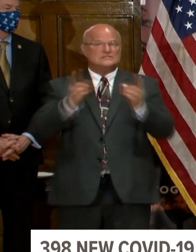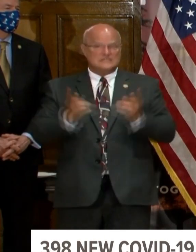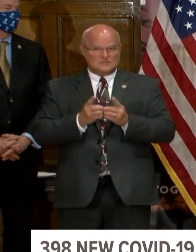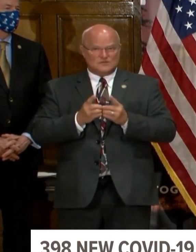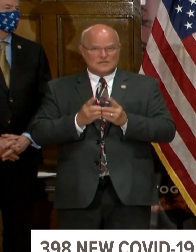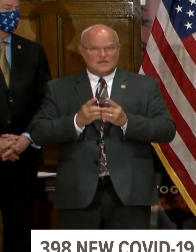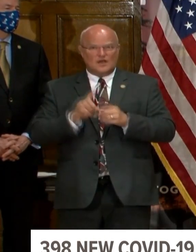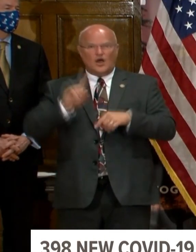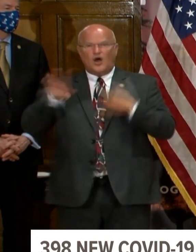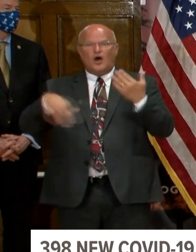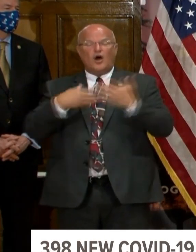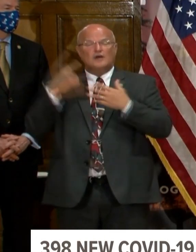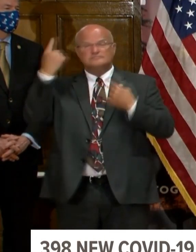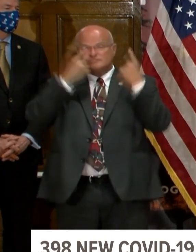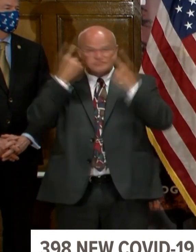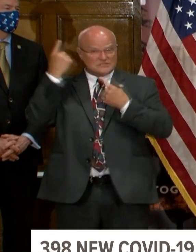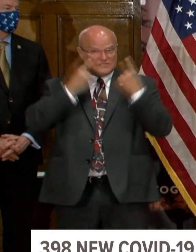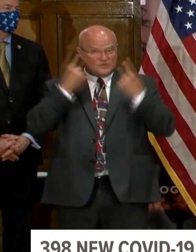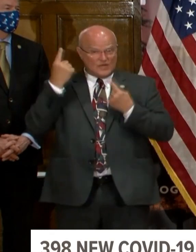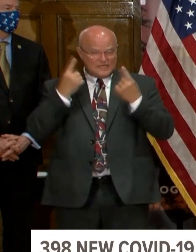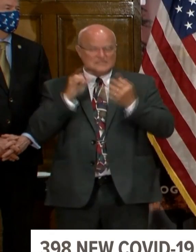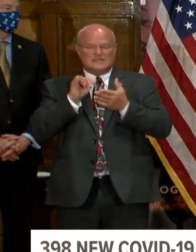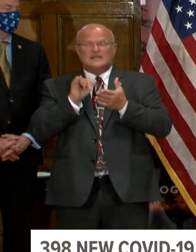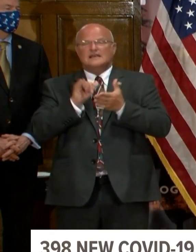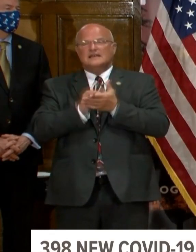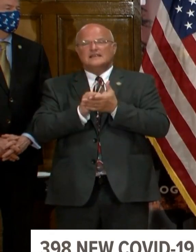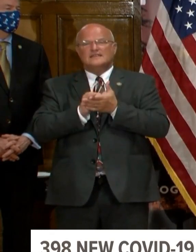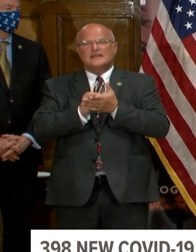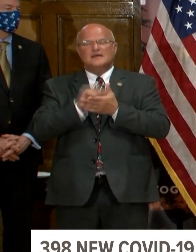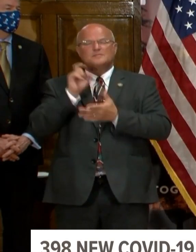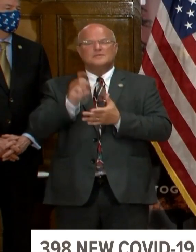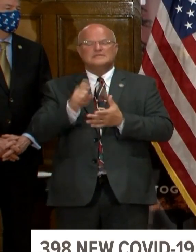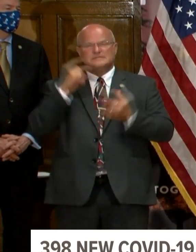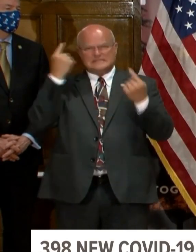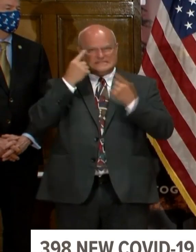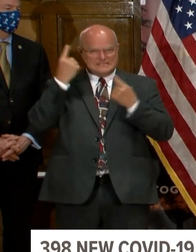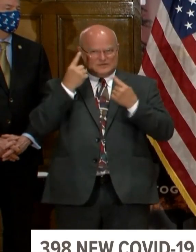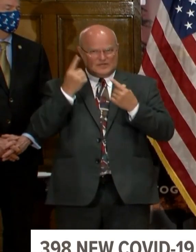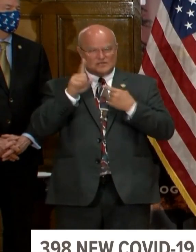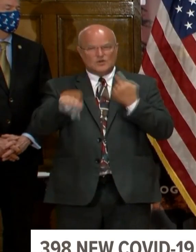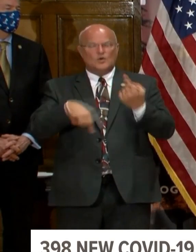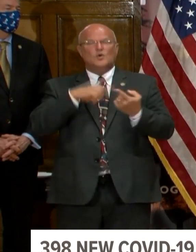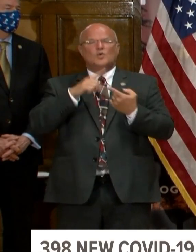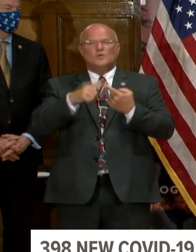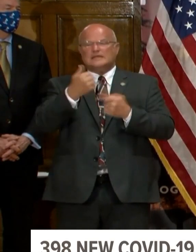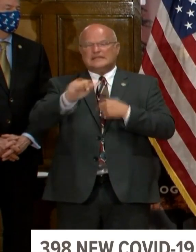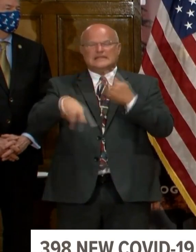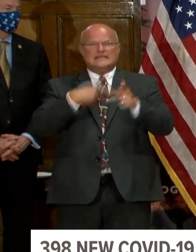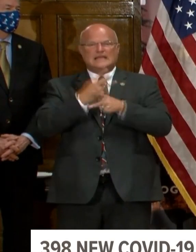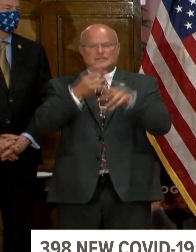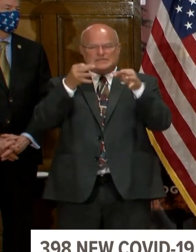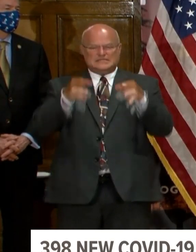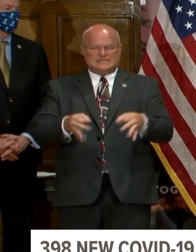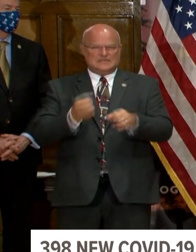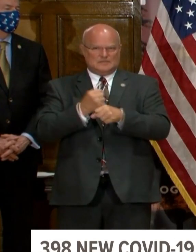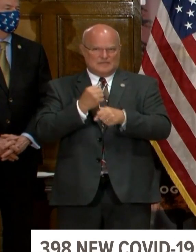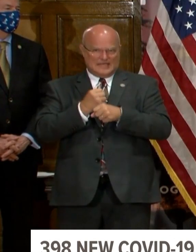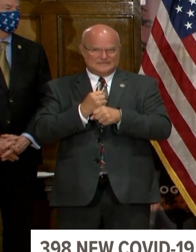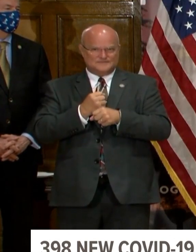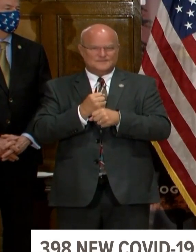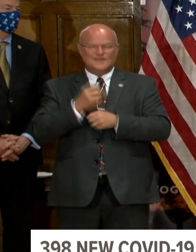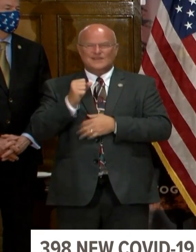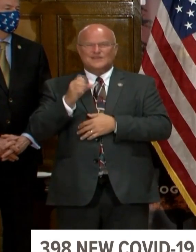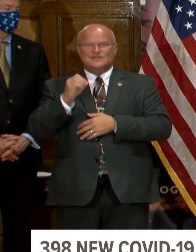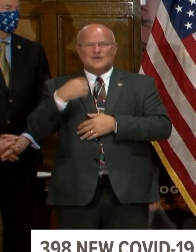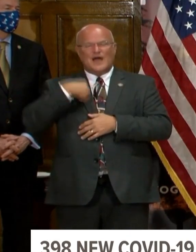are all going to have to be considerations that are have to be taken into consideration when any type of decisions are being made.